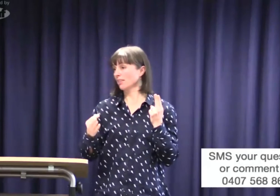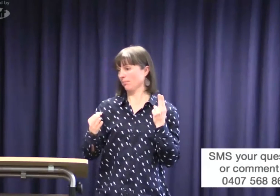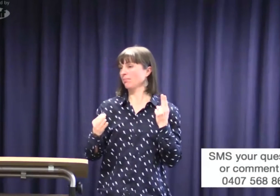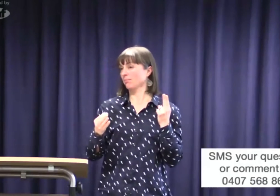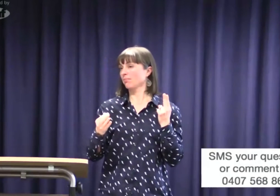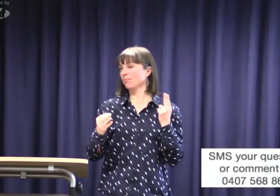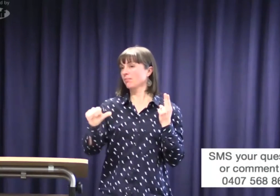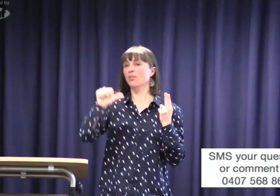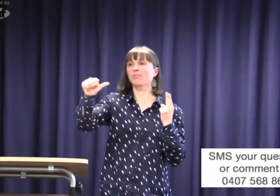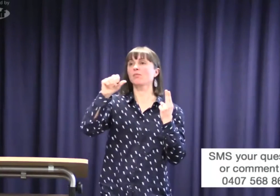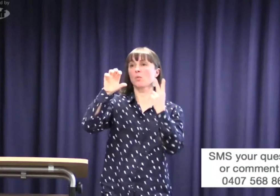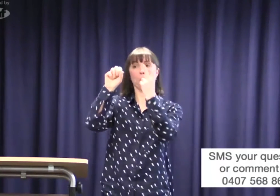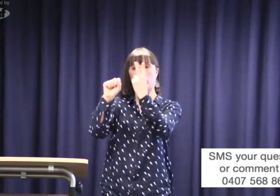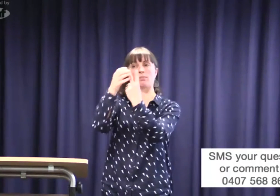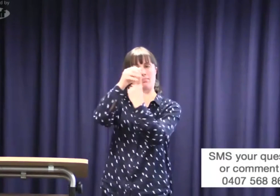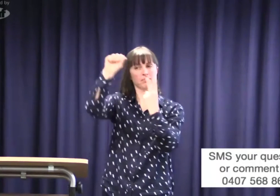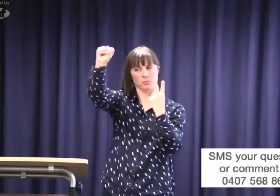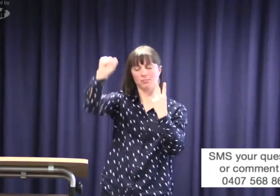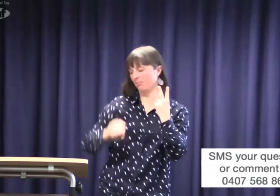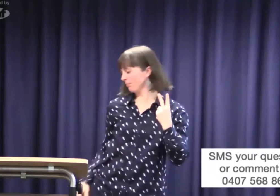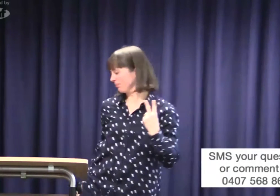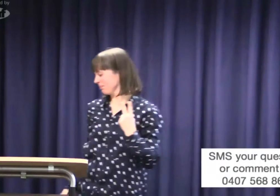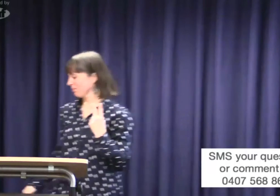questions? Plenty.